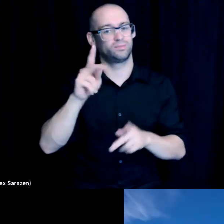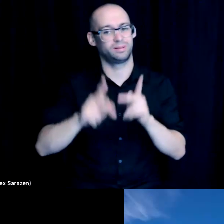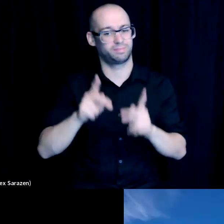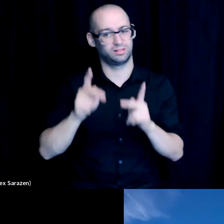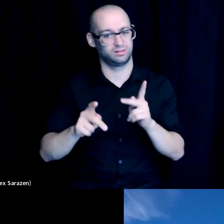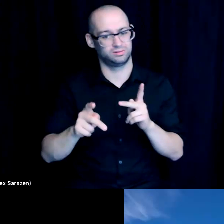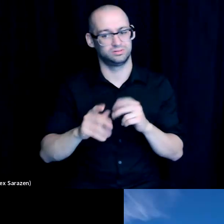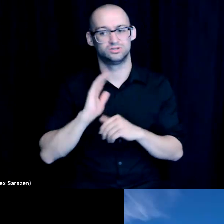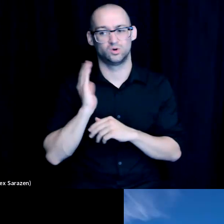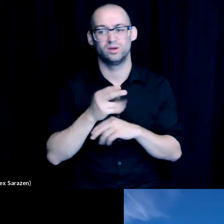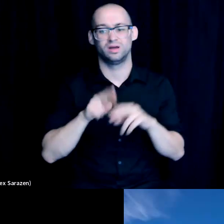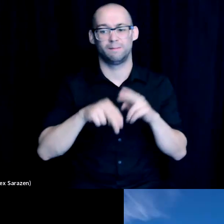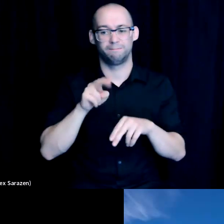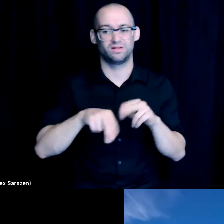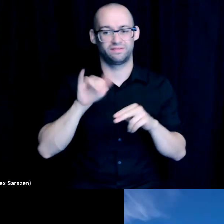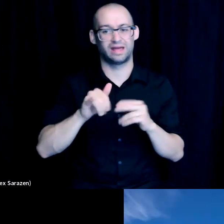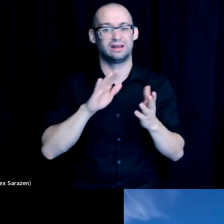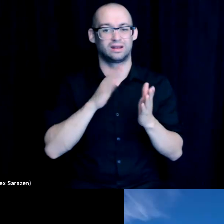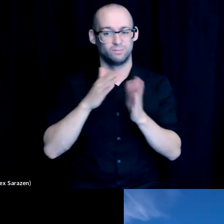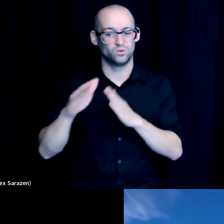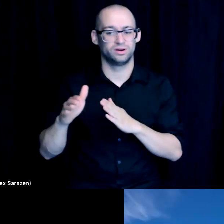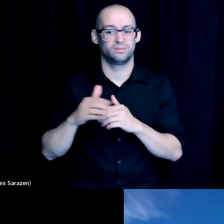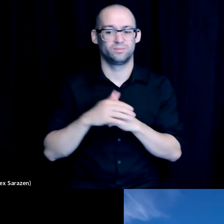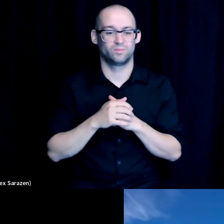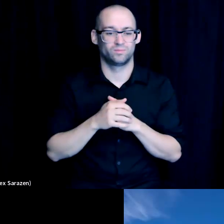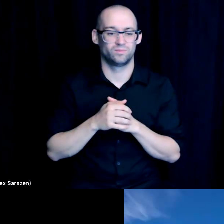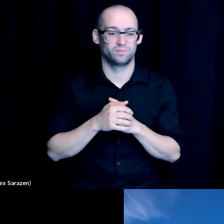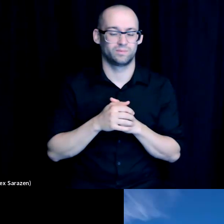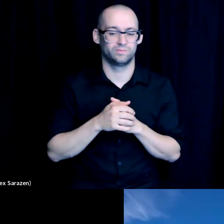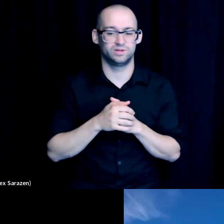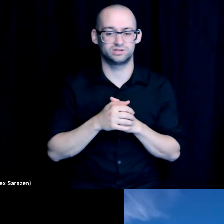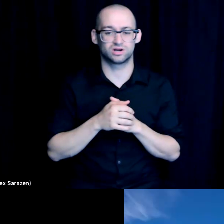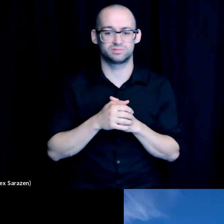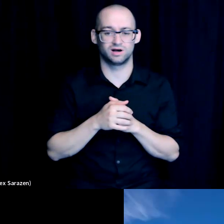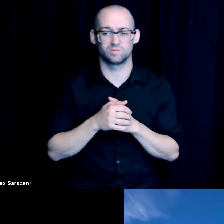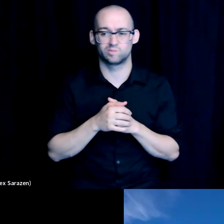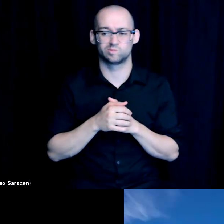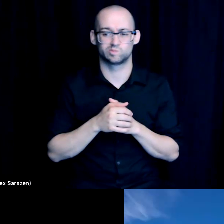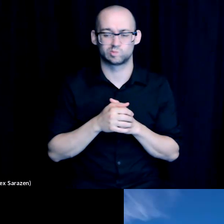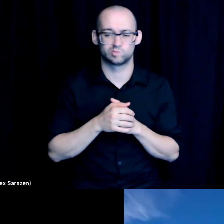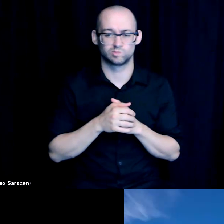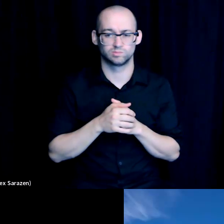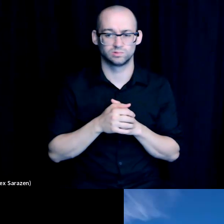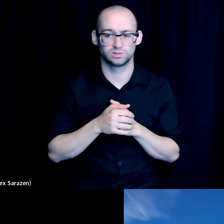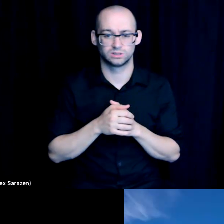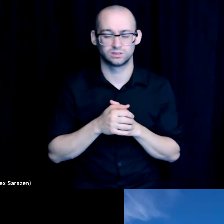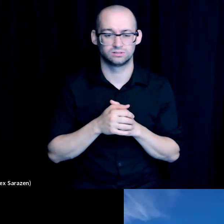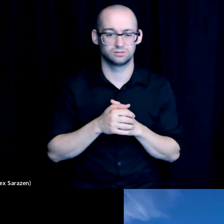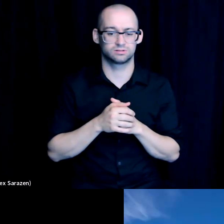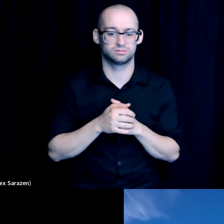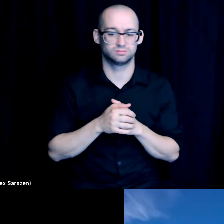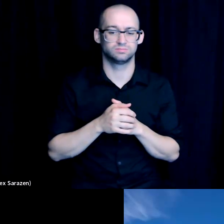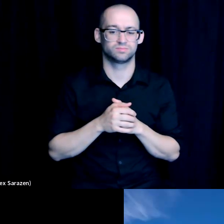So we build that community there, immersive community for 1 year. And our recidivism rates are 0.